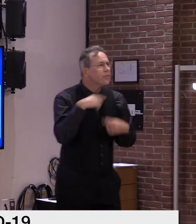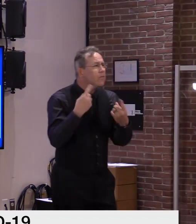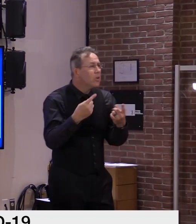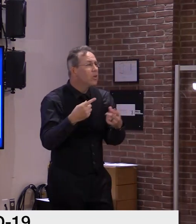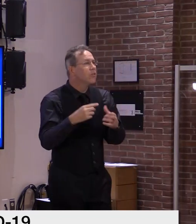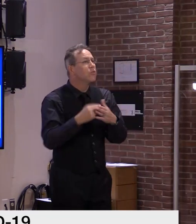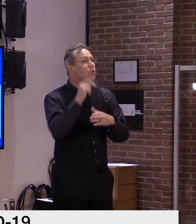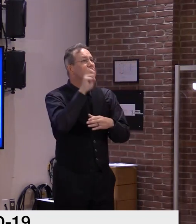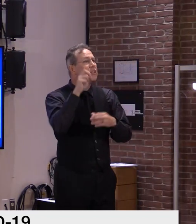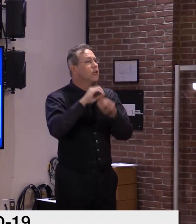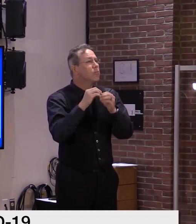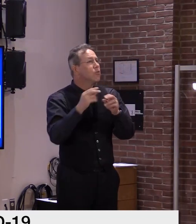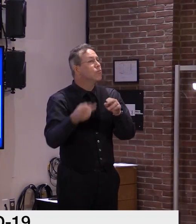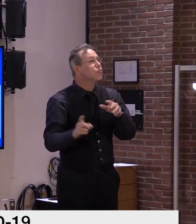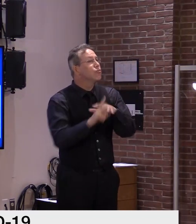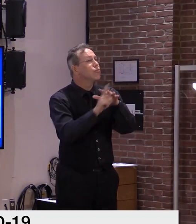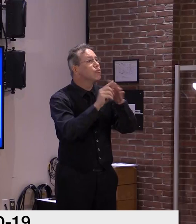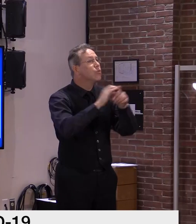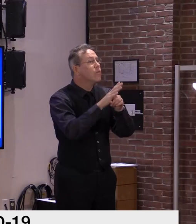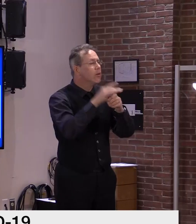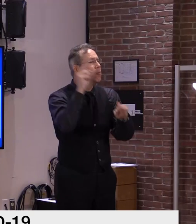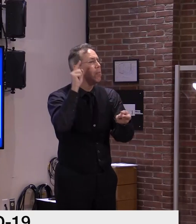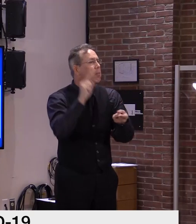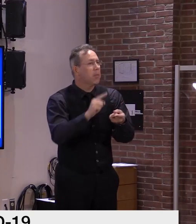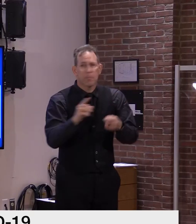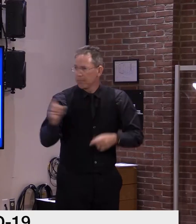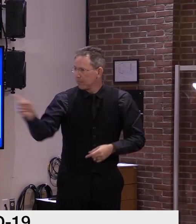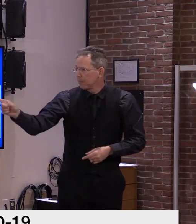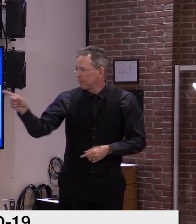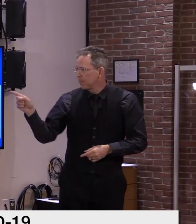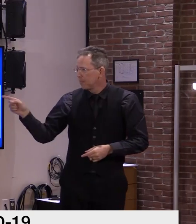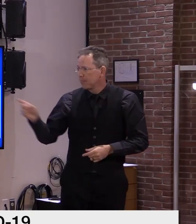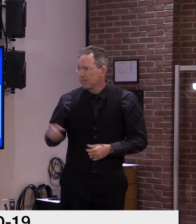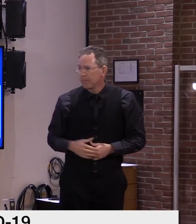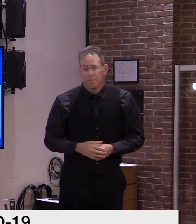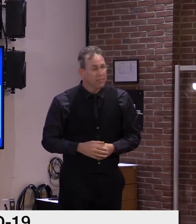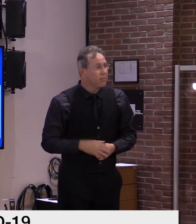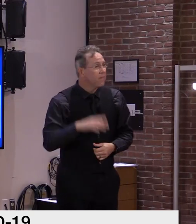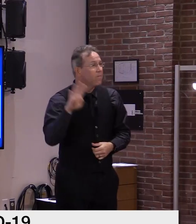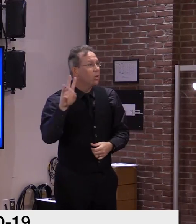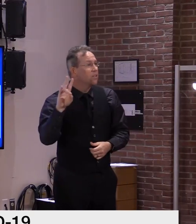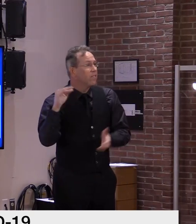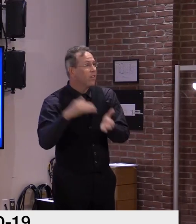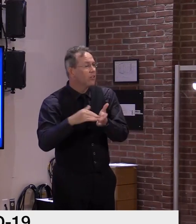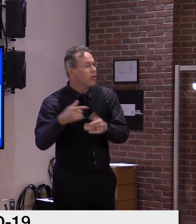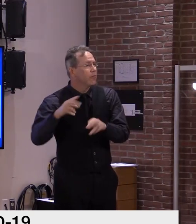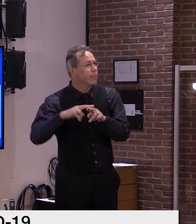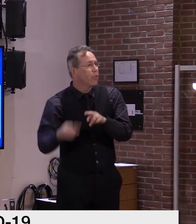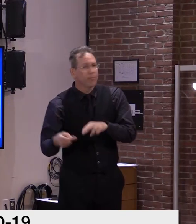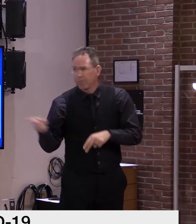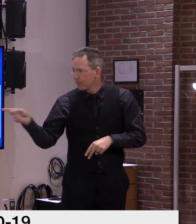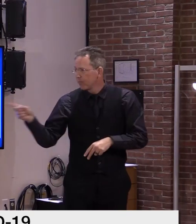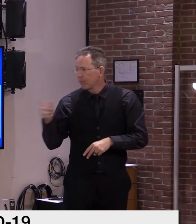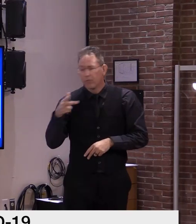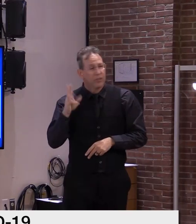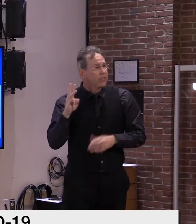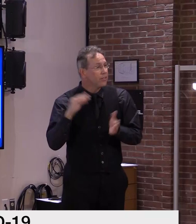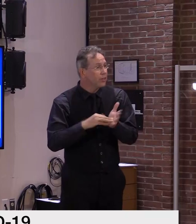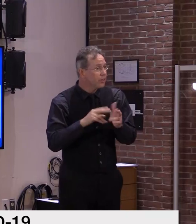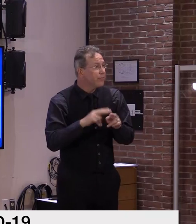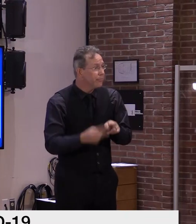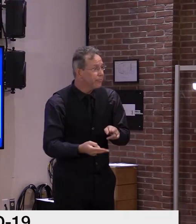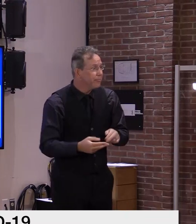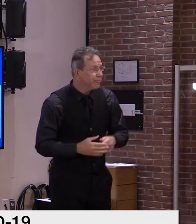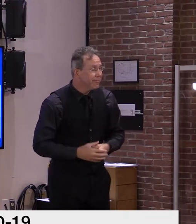every Northeast state decreasing compared to last week. Cases this week totaled just under 37,000,